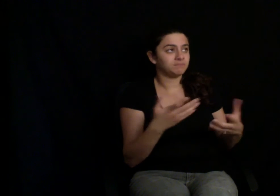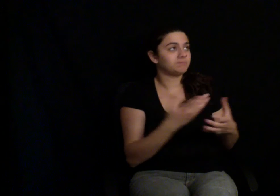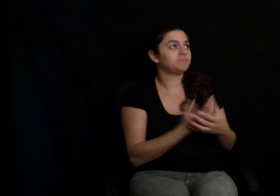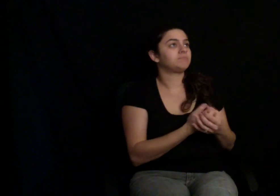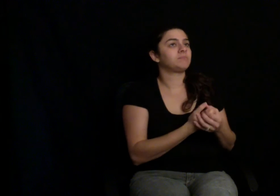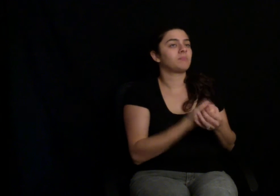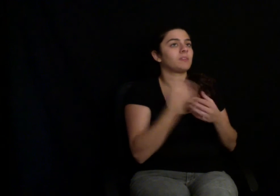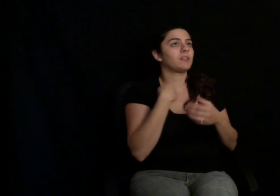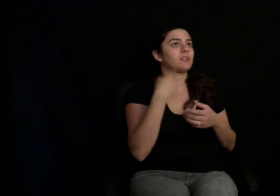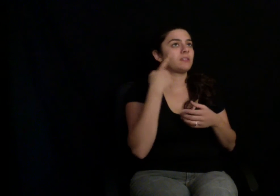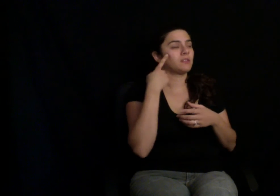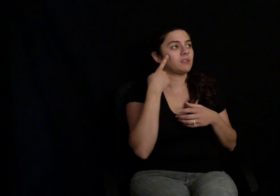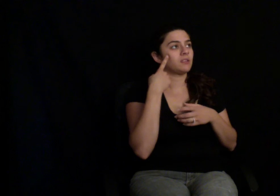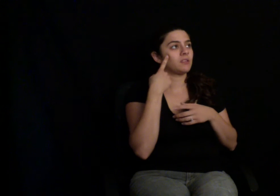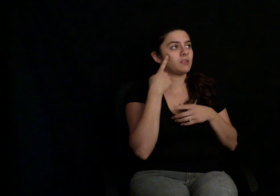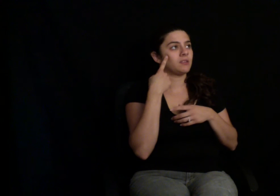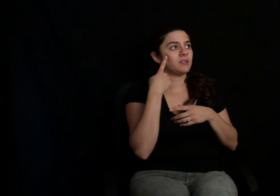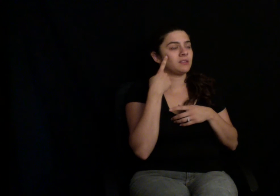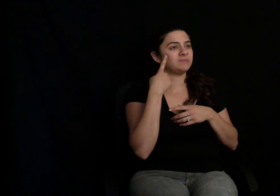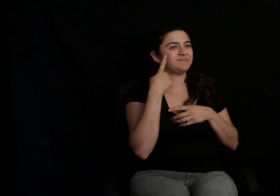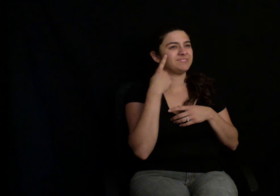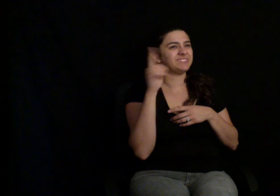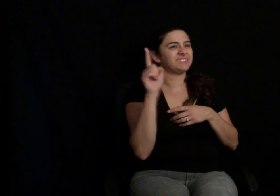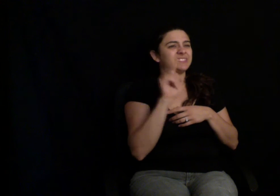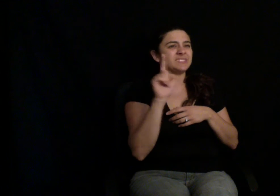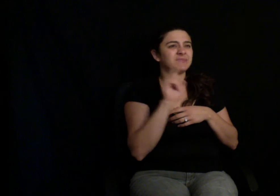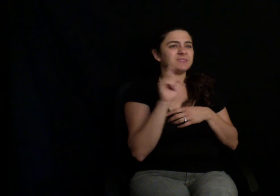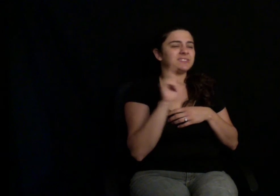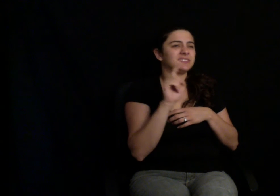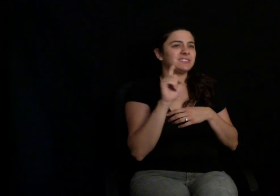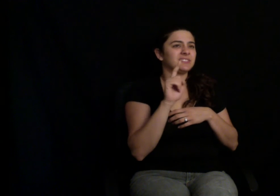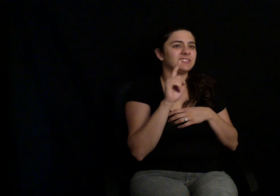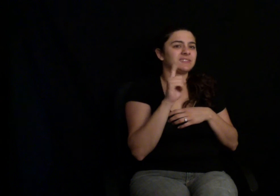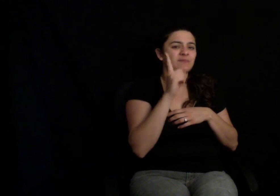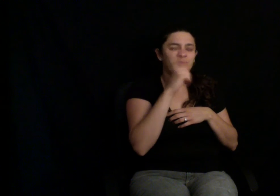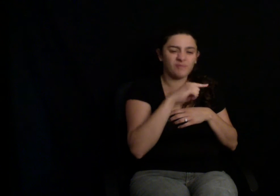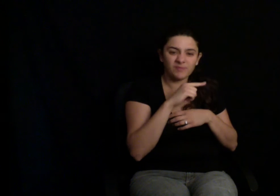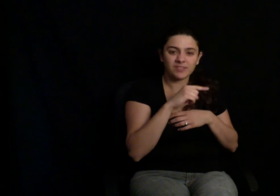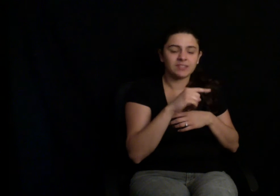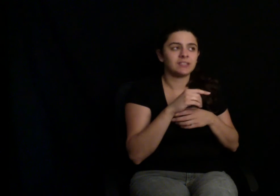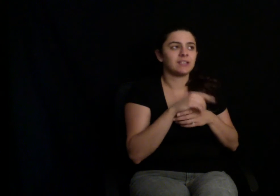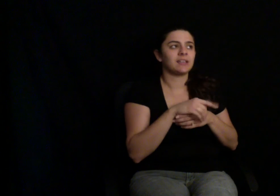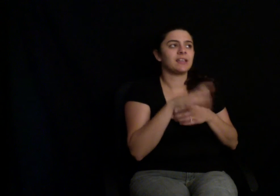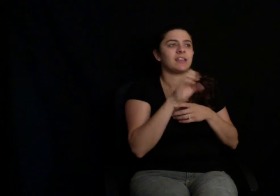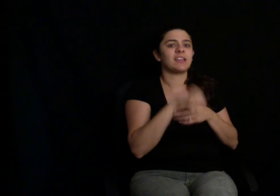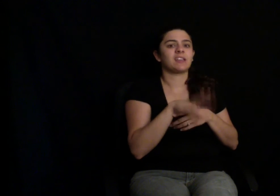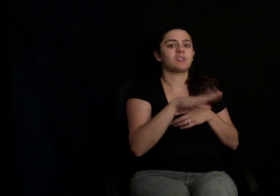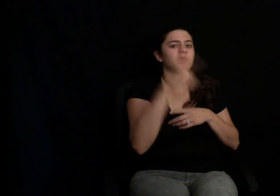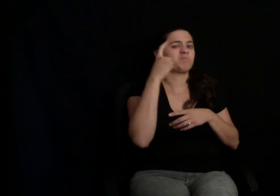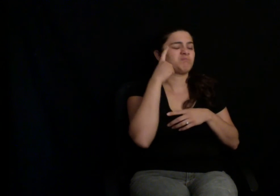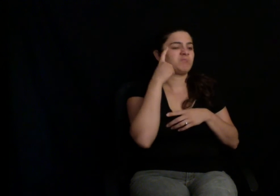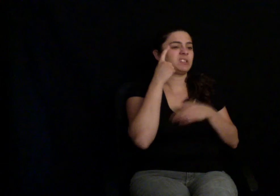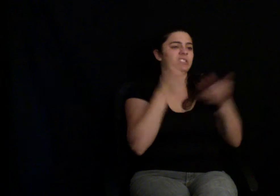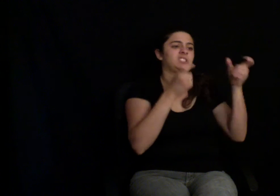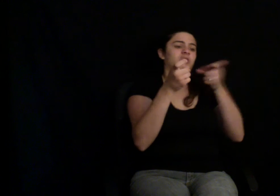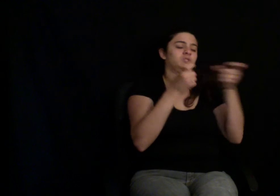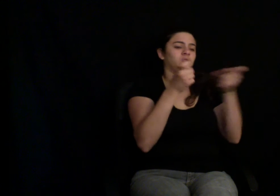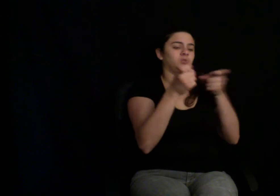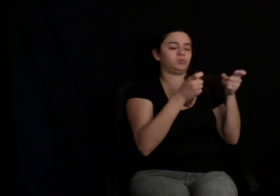actually hijack your brain's reward circuitry, your dopamine reward pathway, because it's so much more vivid. It involves mostly one